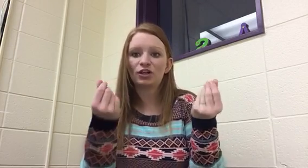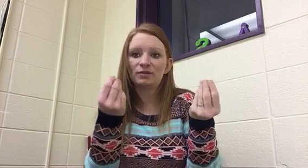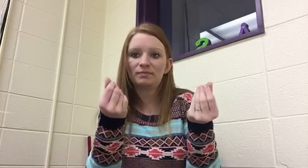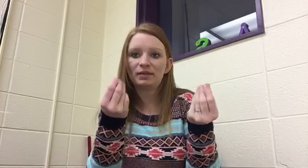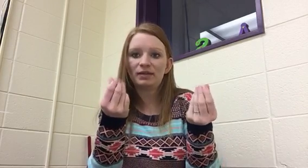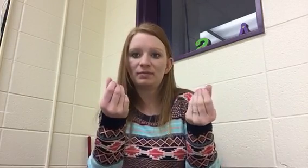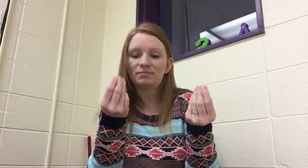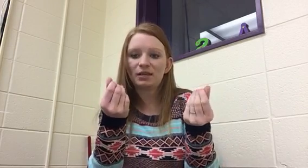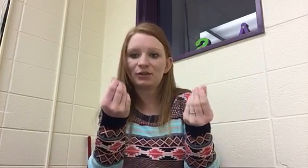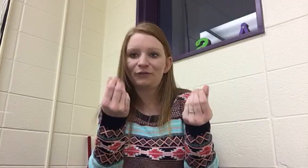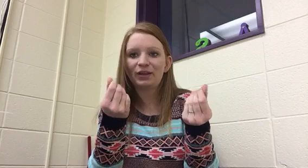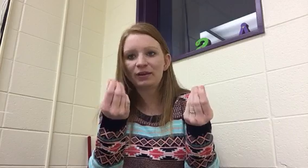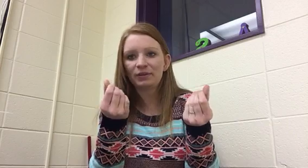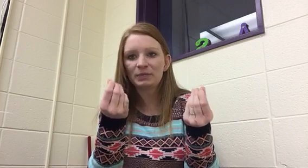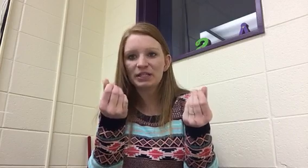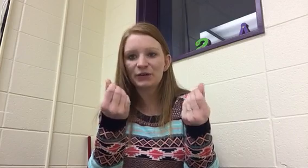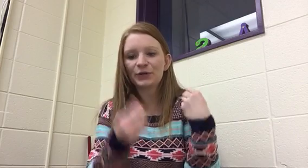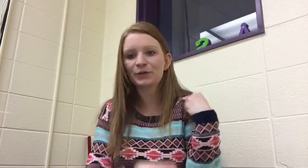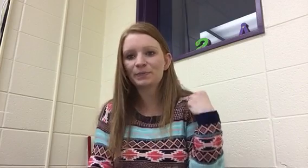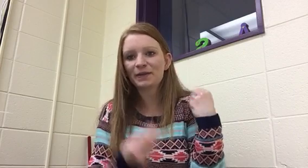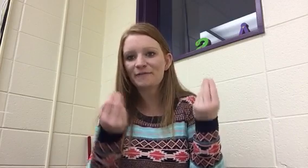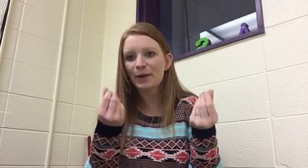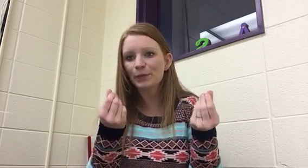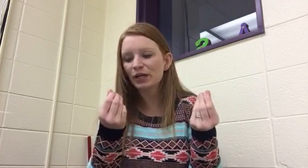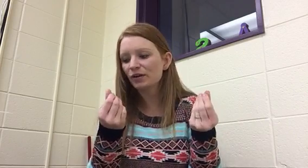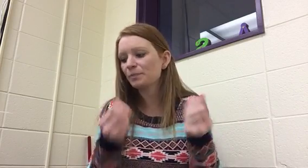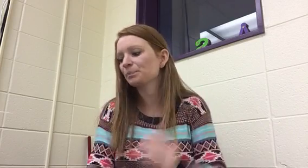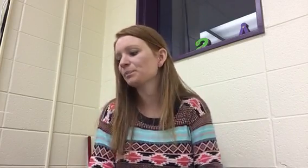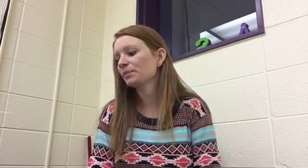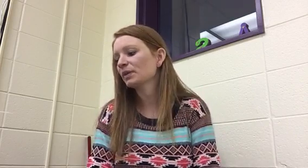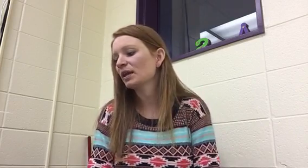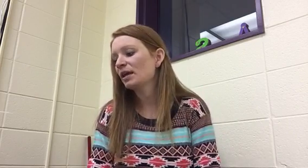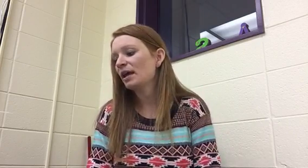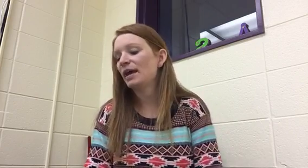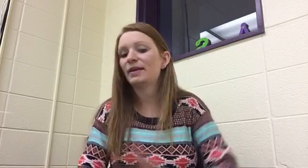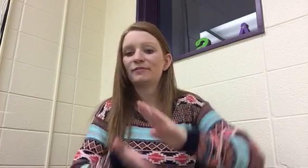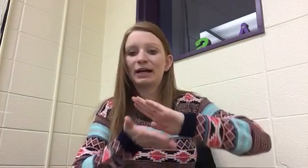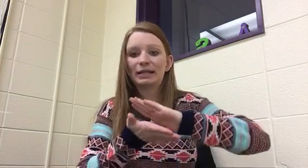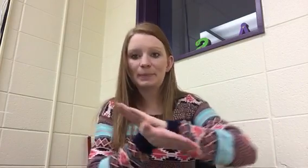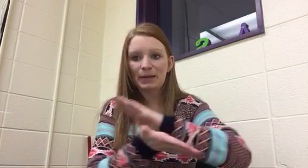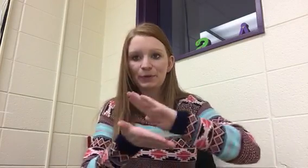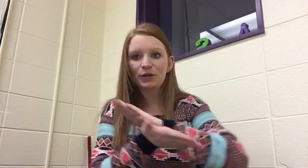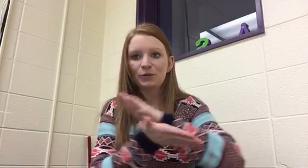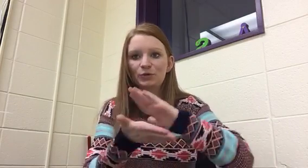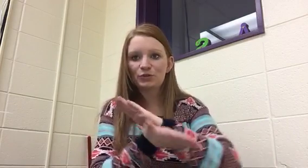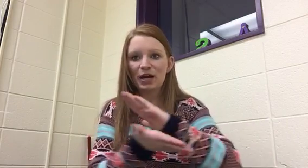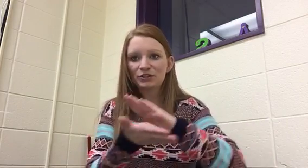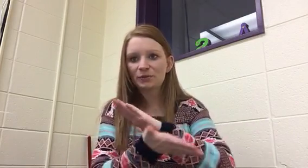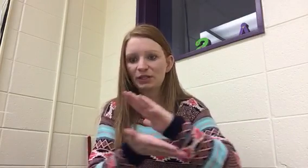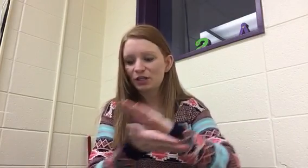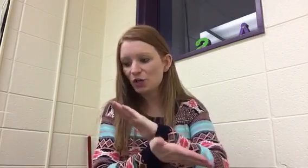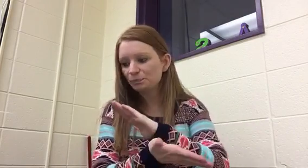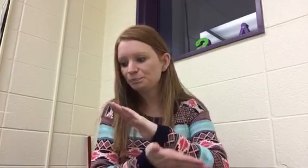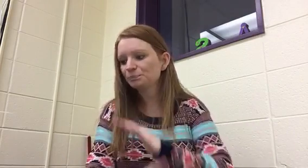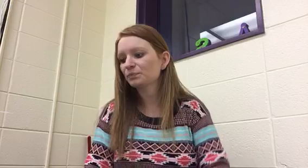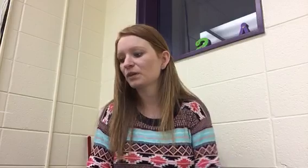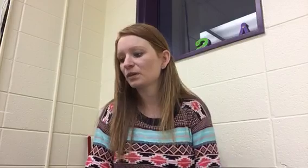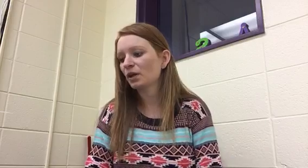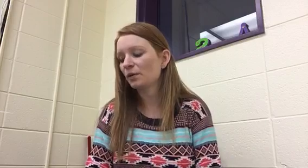shirt and then like you're feeling the material, fabric. And then finally paper, which you guys already know.